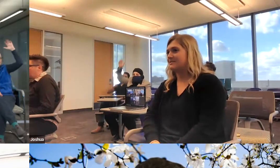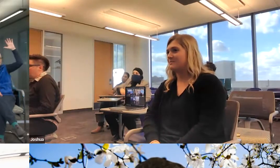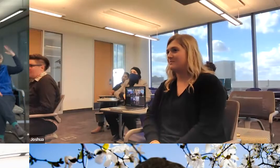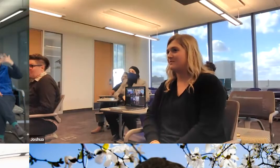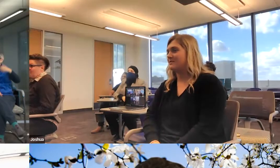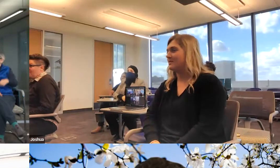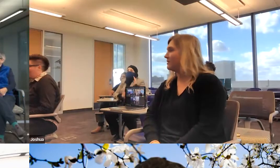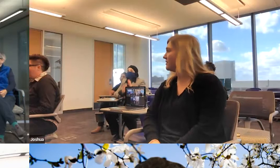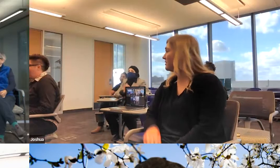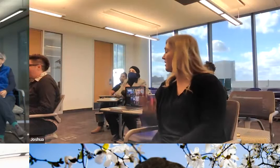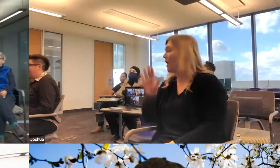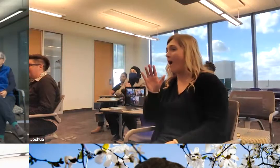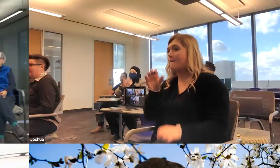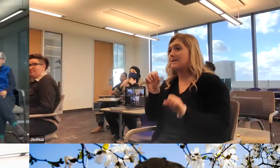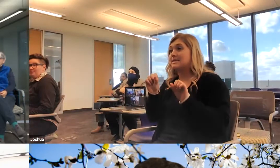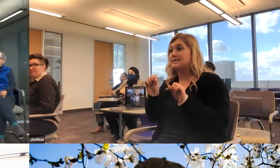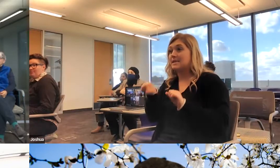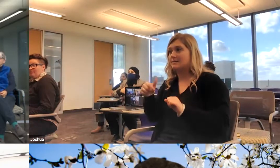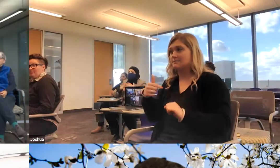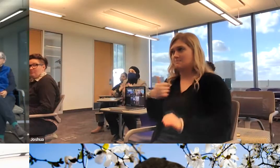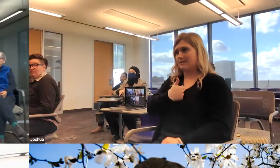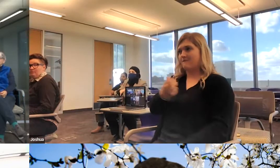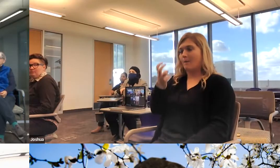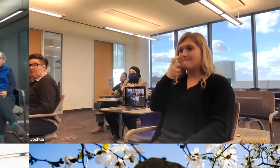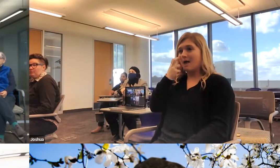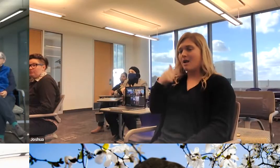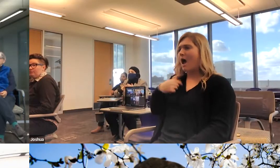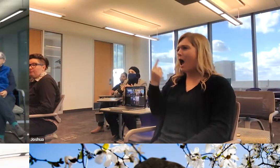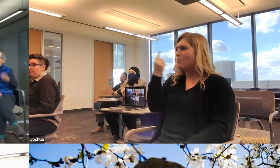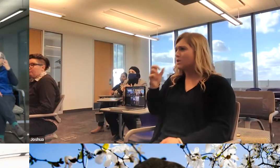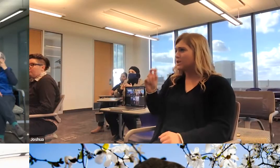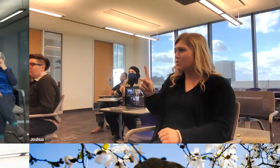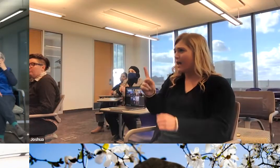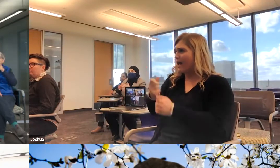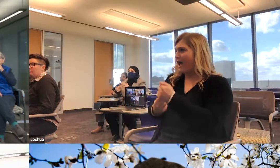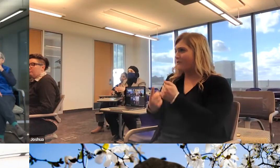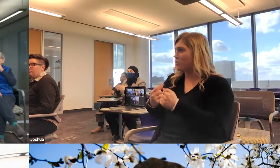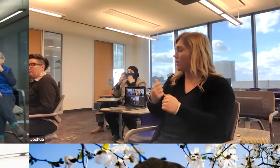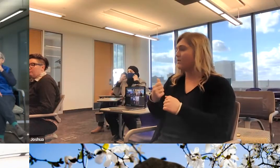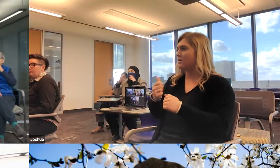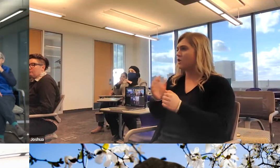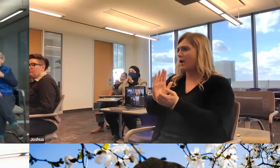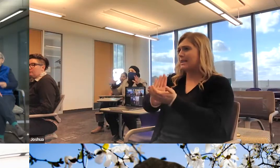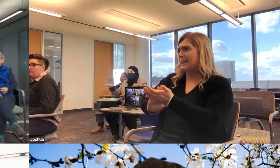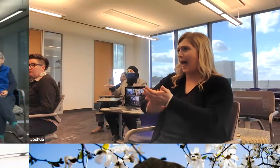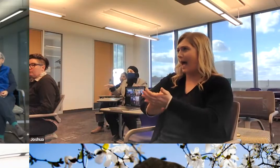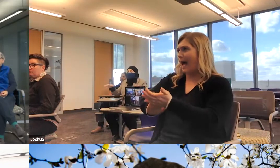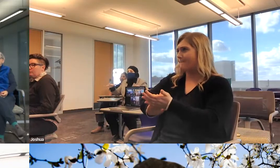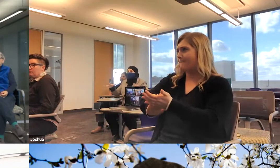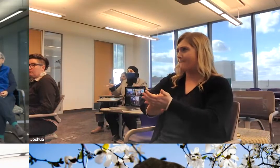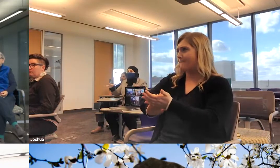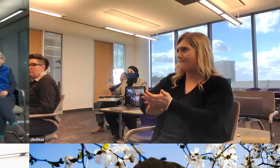audience. Yes, as a blind person, is it okay if everybody goes through and just claps so I know in the